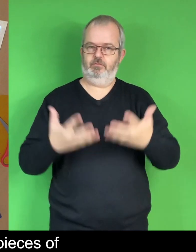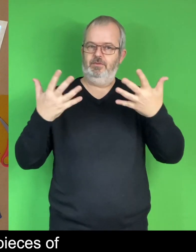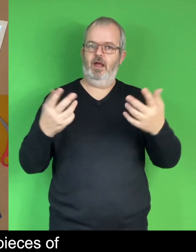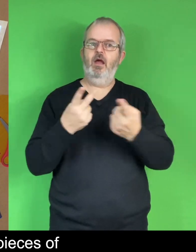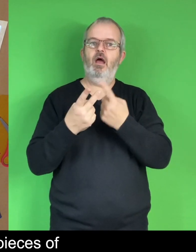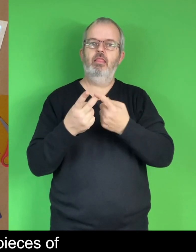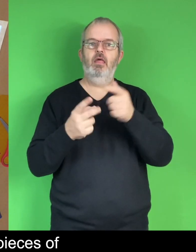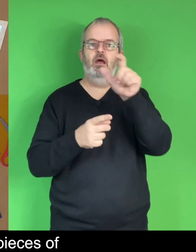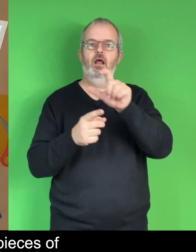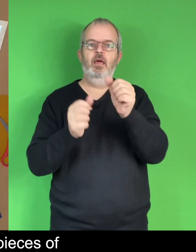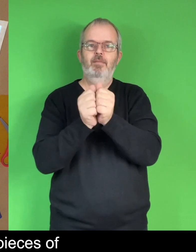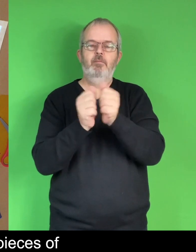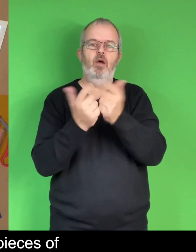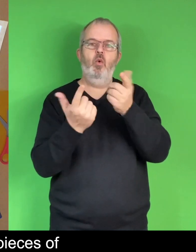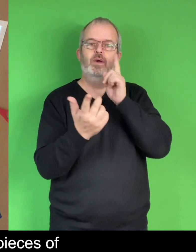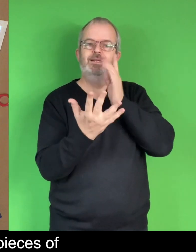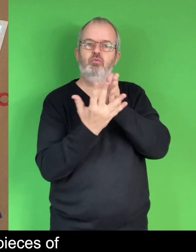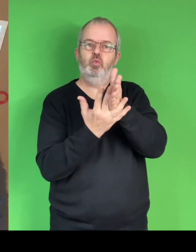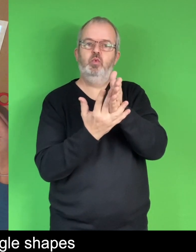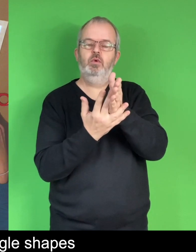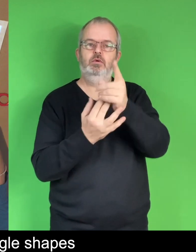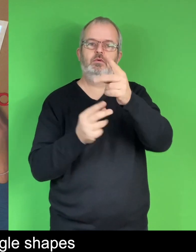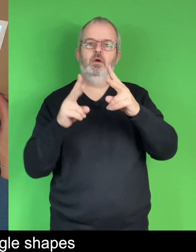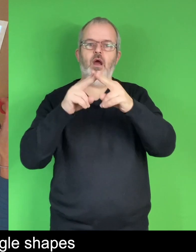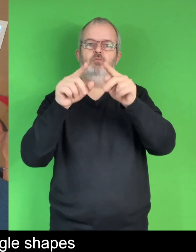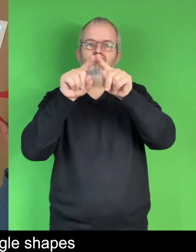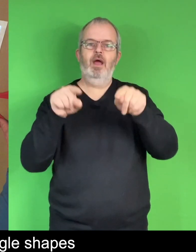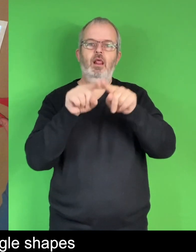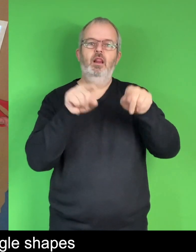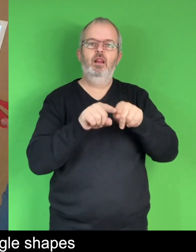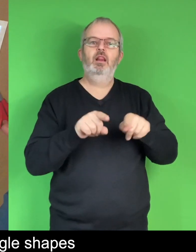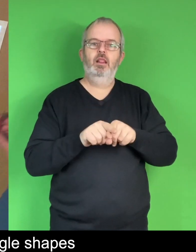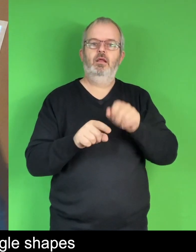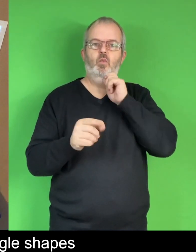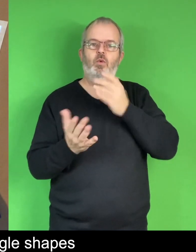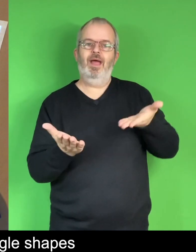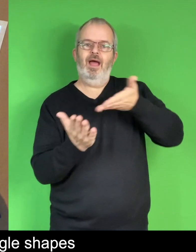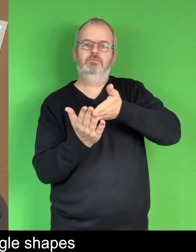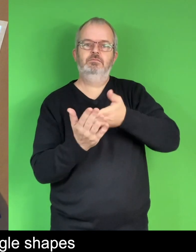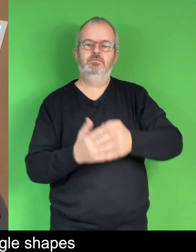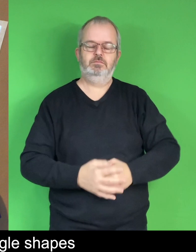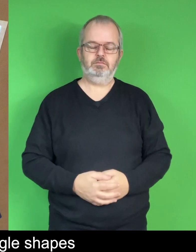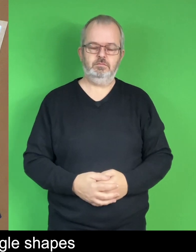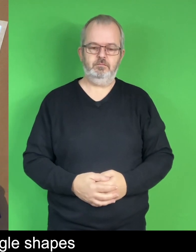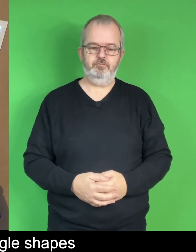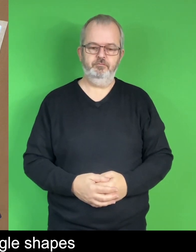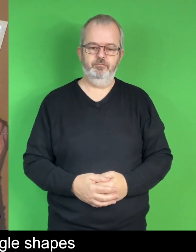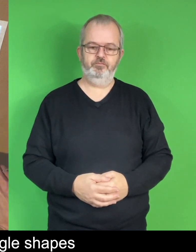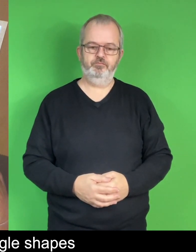Now with your other pieces of coloured paper or cellophane, you're going to cut triangle shapes out to add to your design.